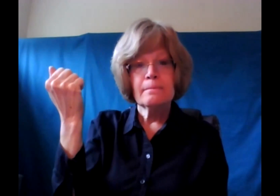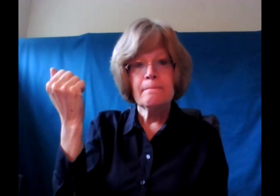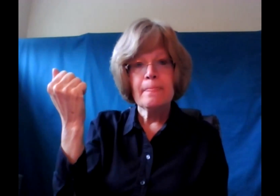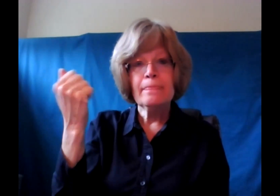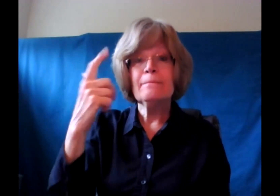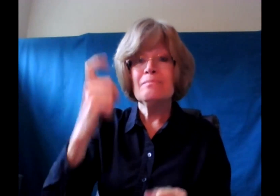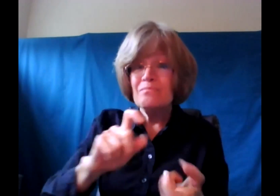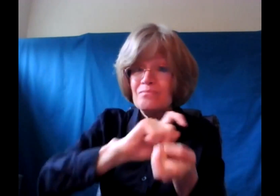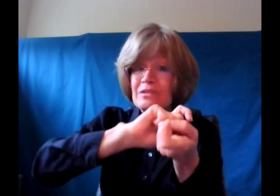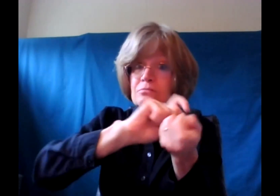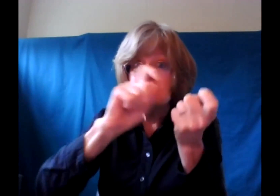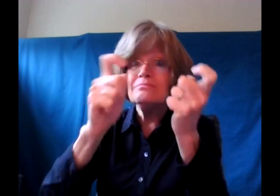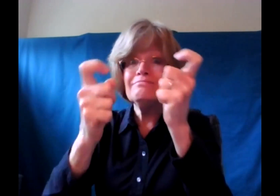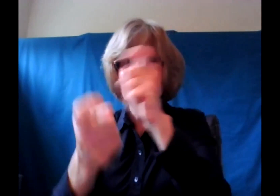to